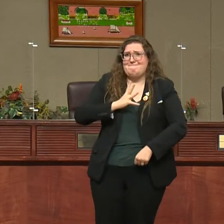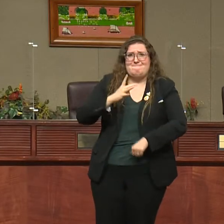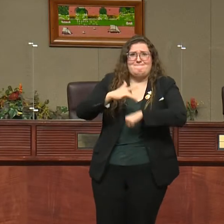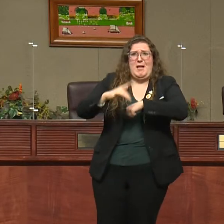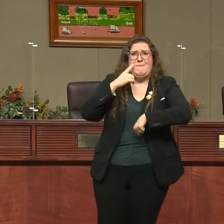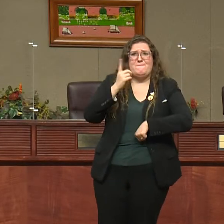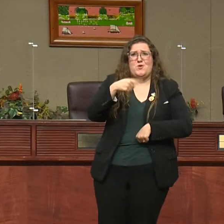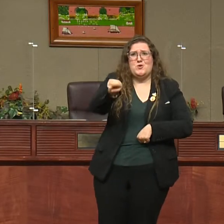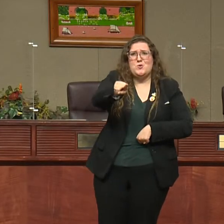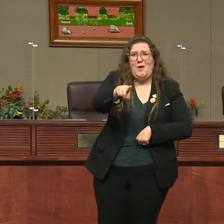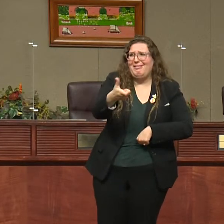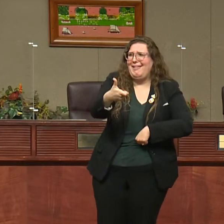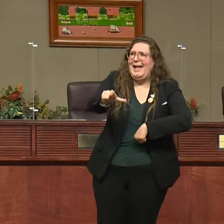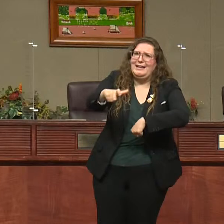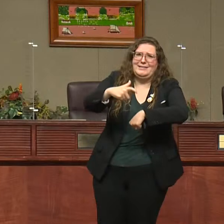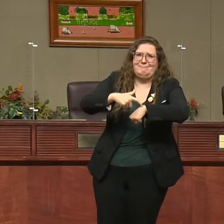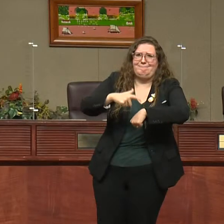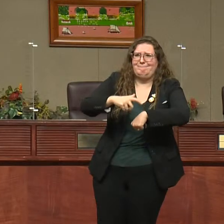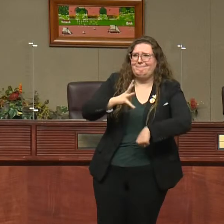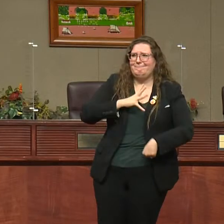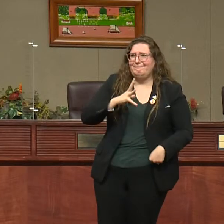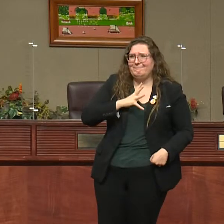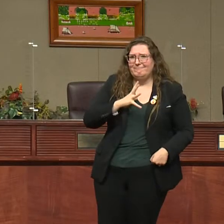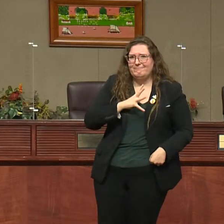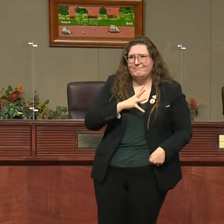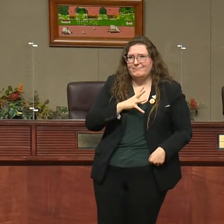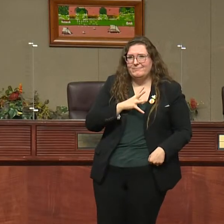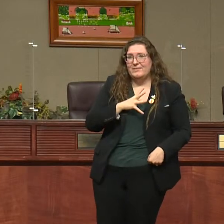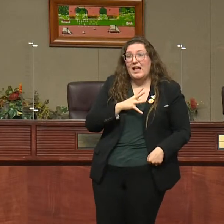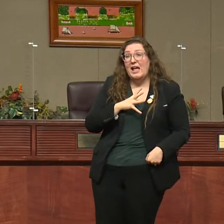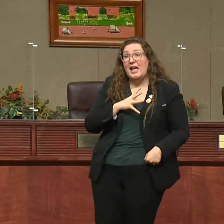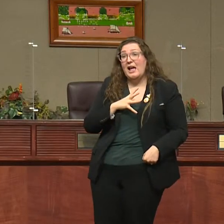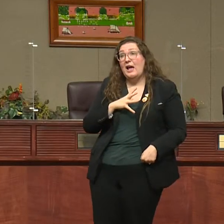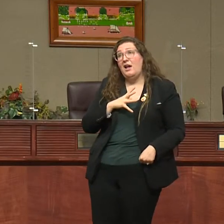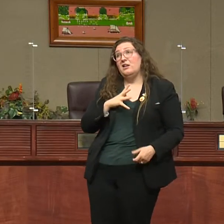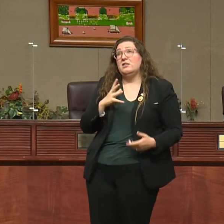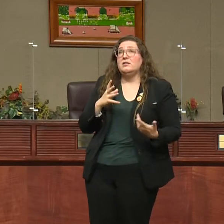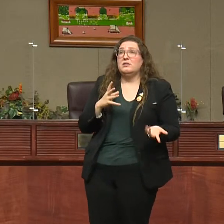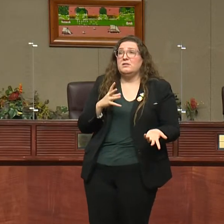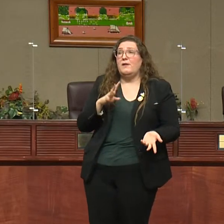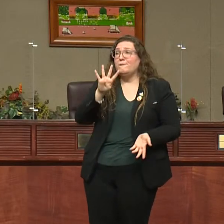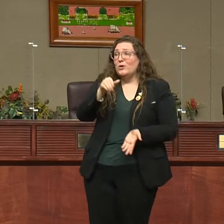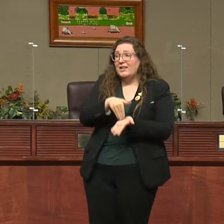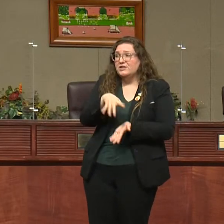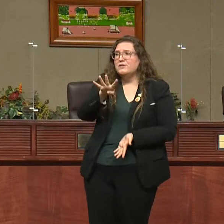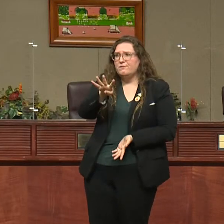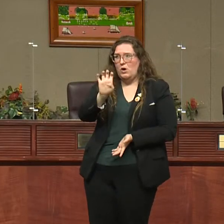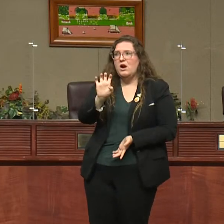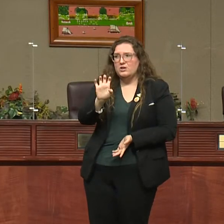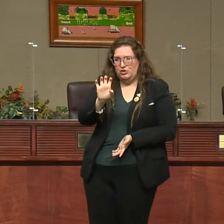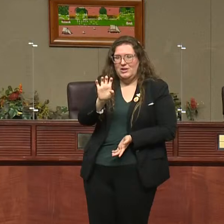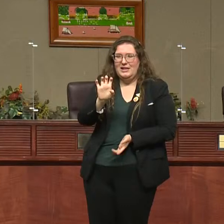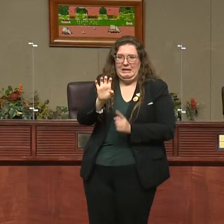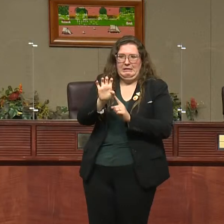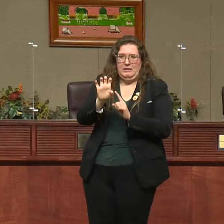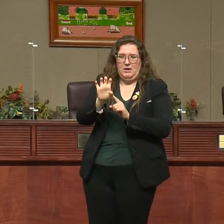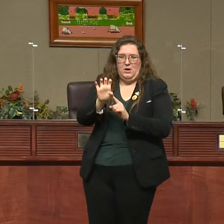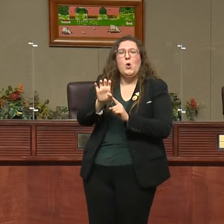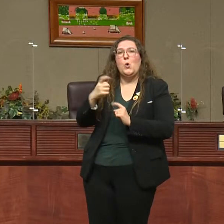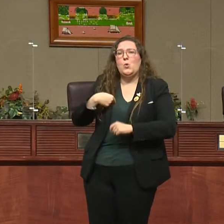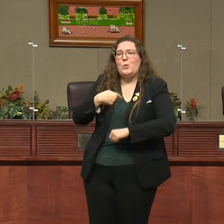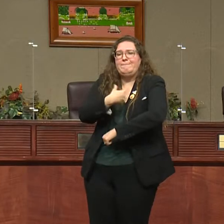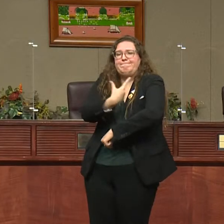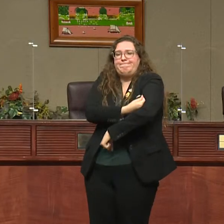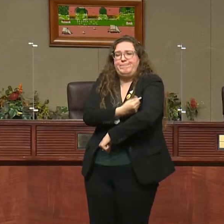any time. And even at 3,400, we could increase the numbers at the convention center a little bit.